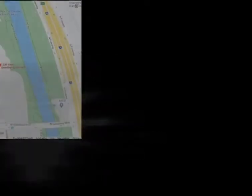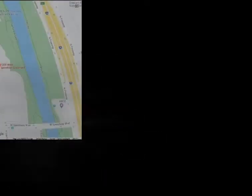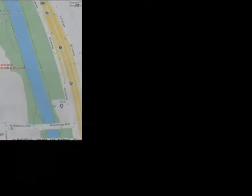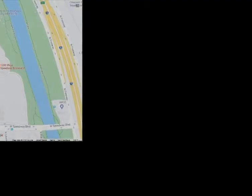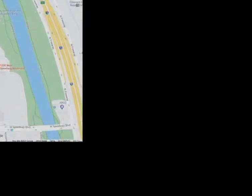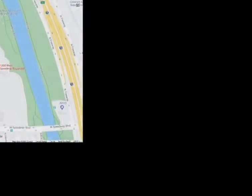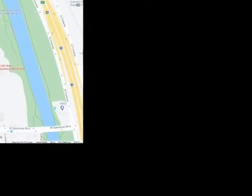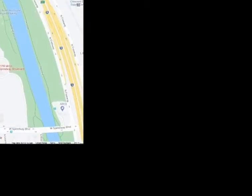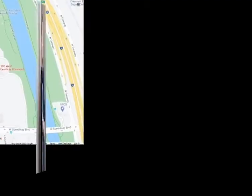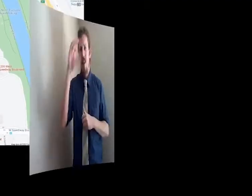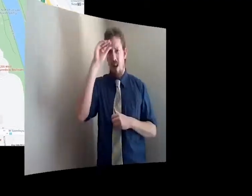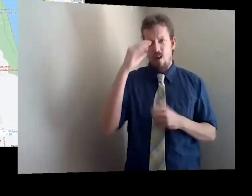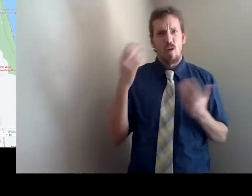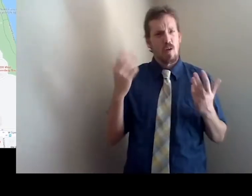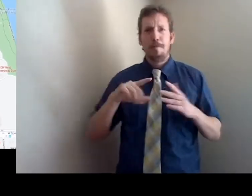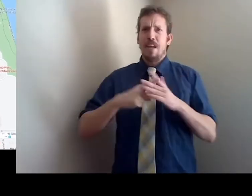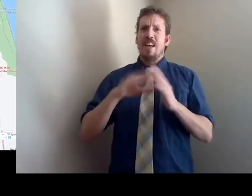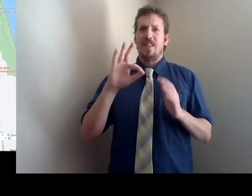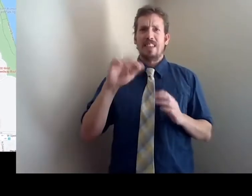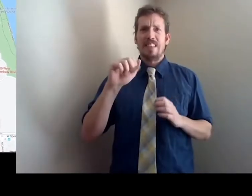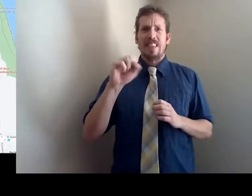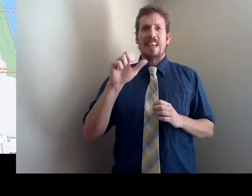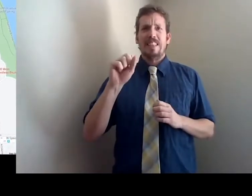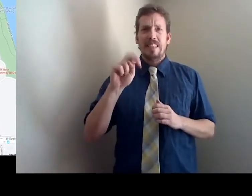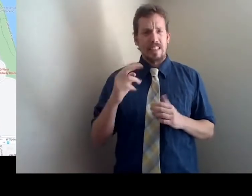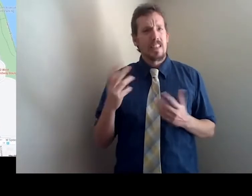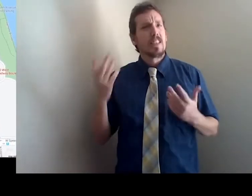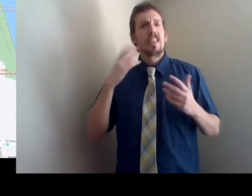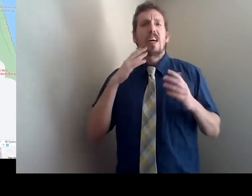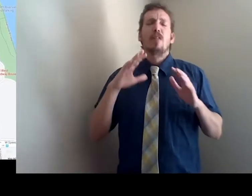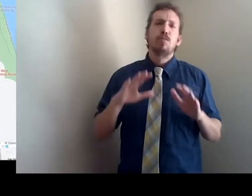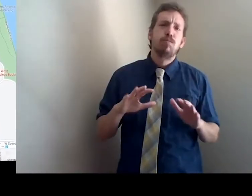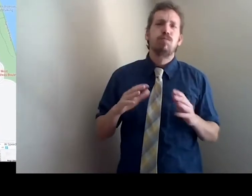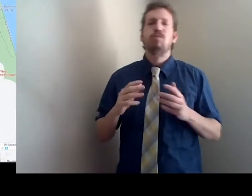with a shoe print in the center in black with the words "cross-country running."